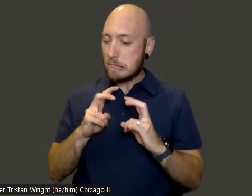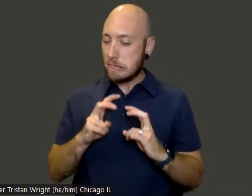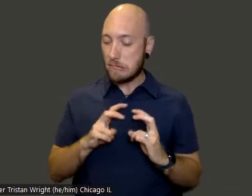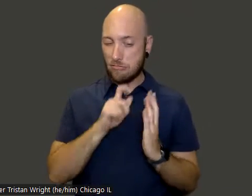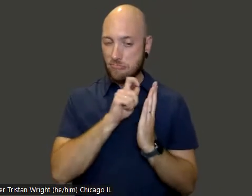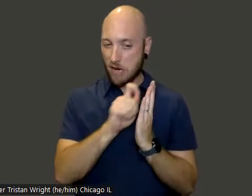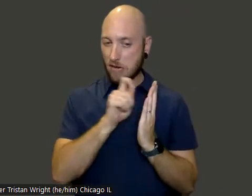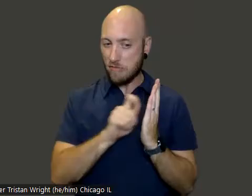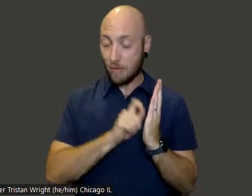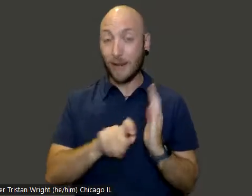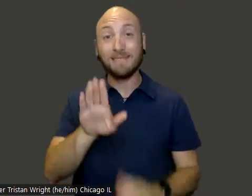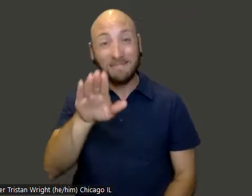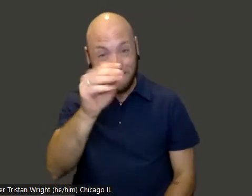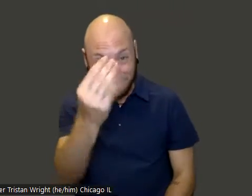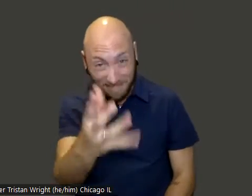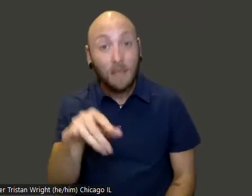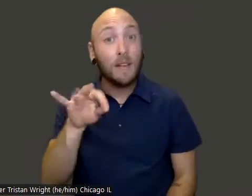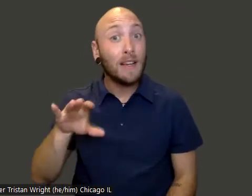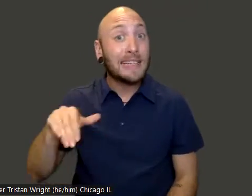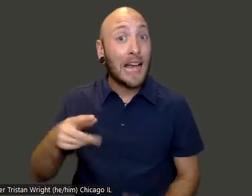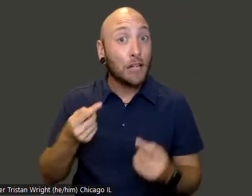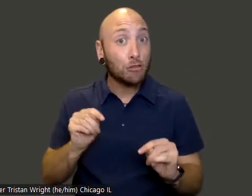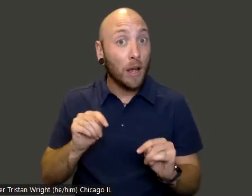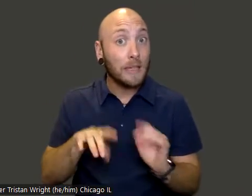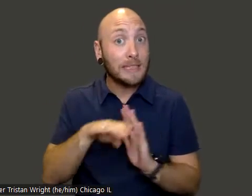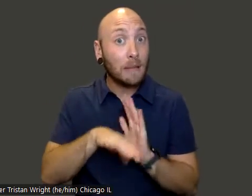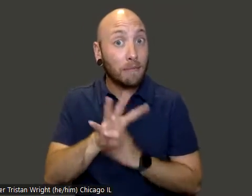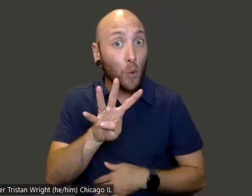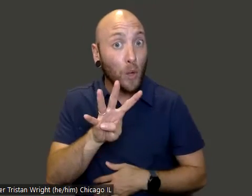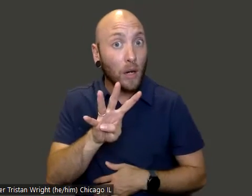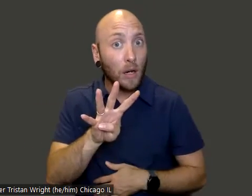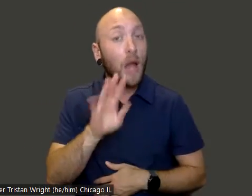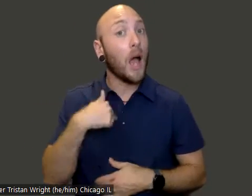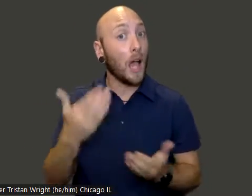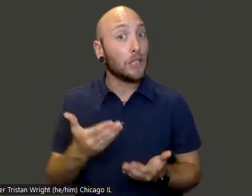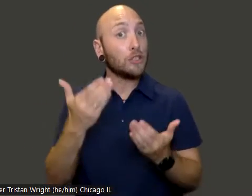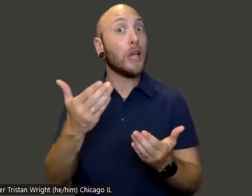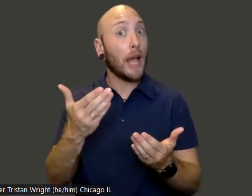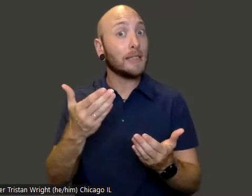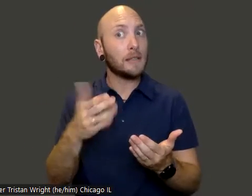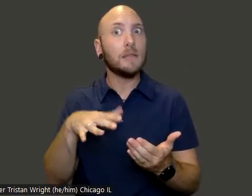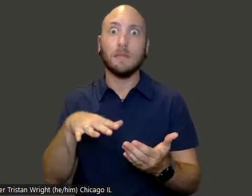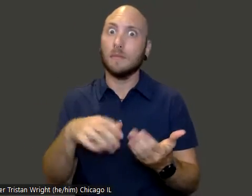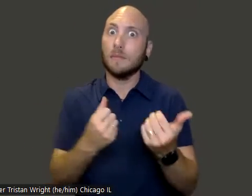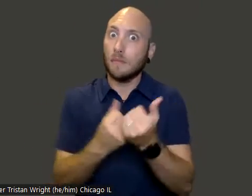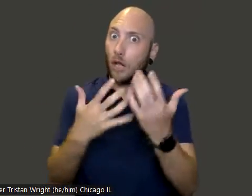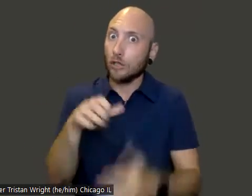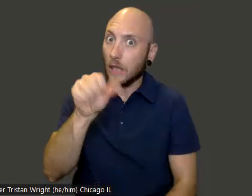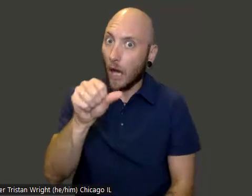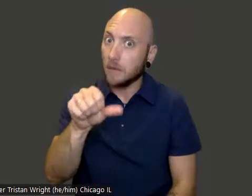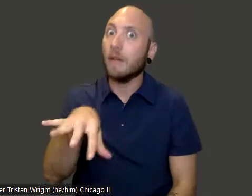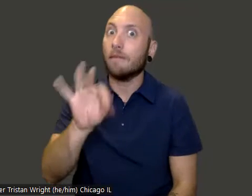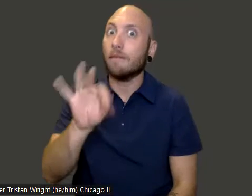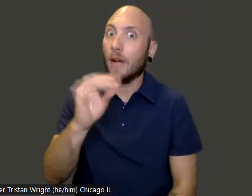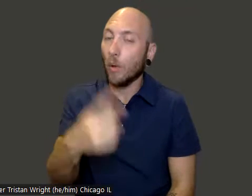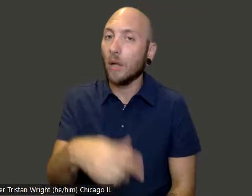chance to do that yet, I highly recommend finding a sponsor. Any of these people with a star next to their name, and really anybody that'll do